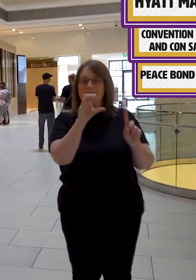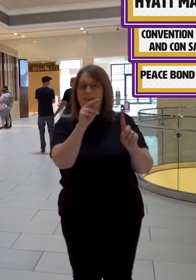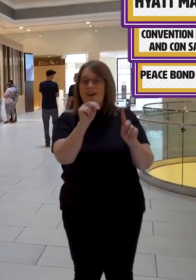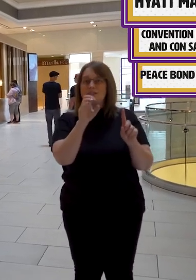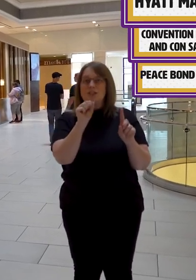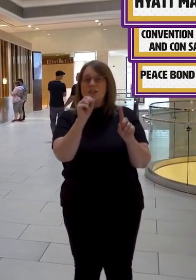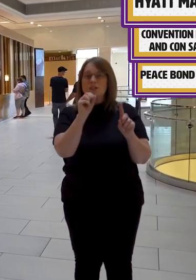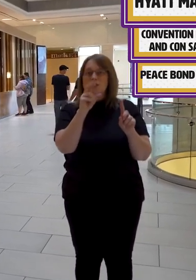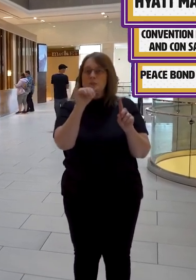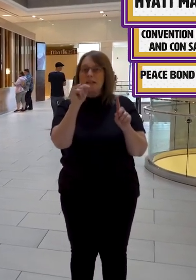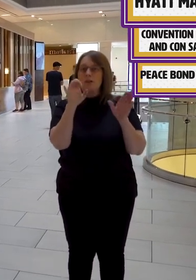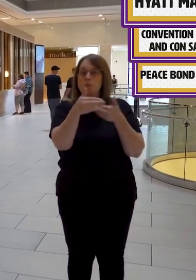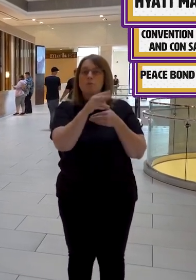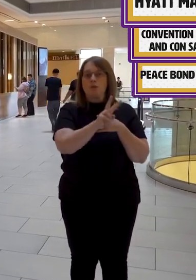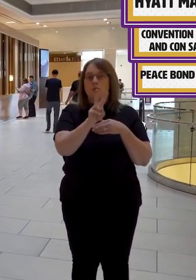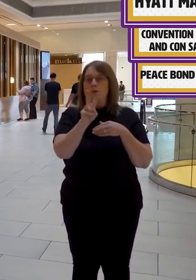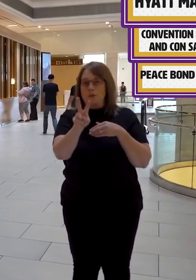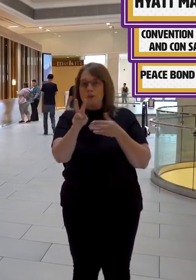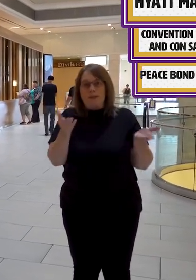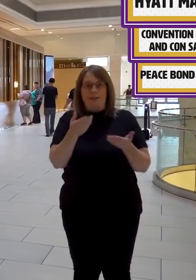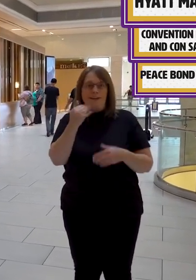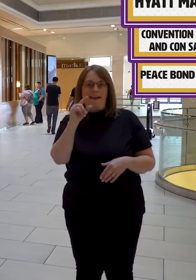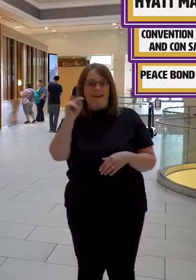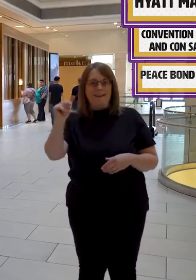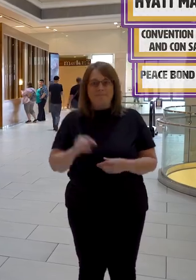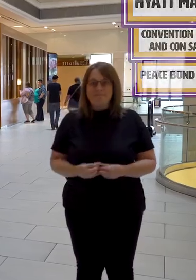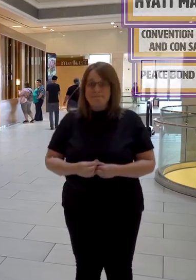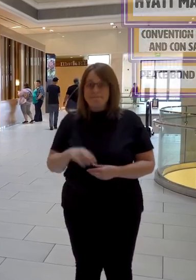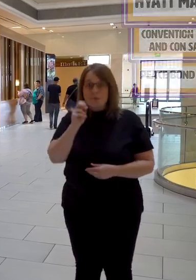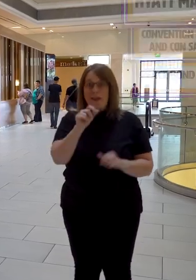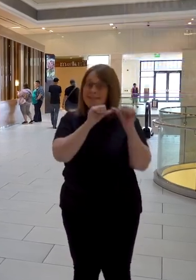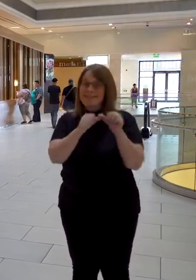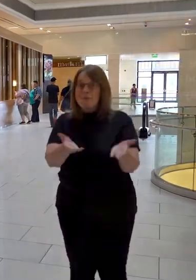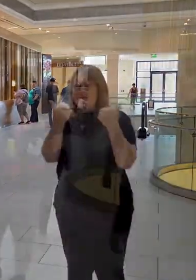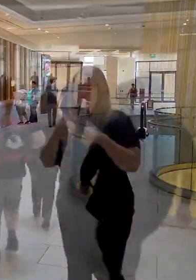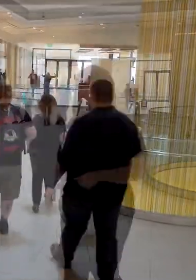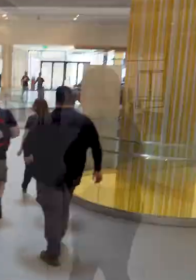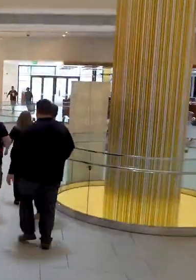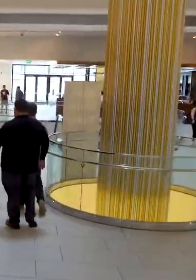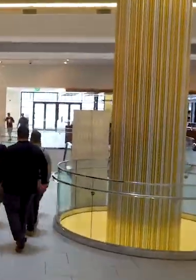Con Safety, room 222 here at the Hyatt. All right, let's keep moving.